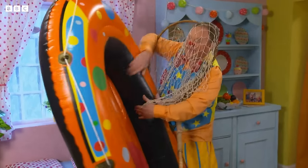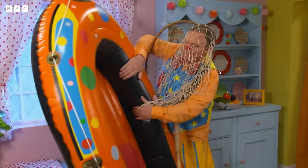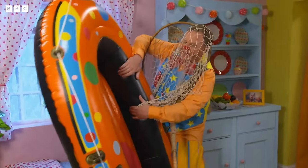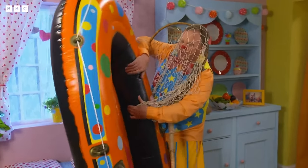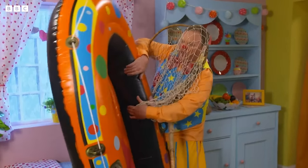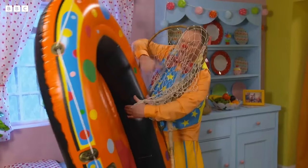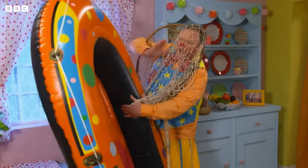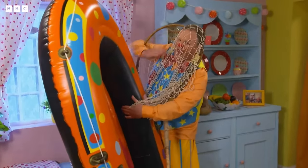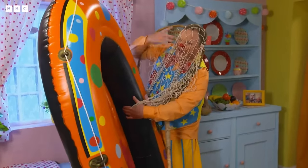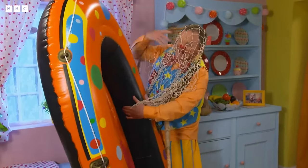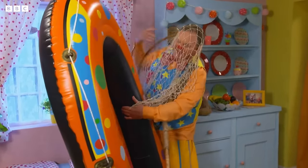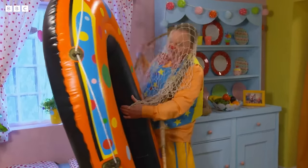Yes. Wait.